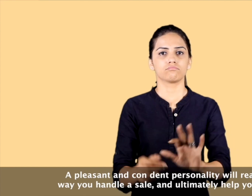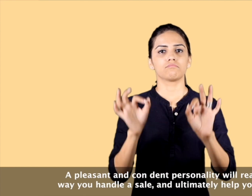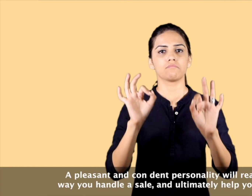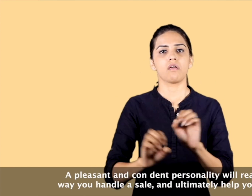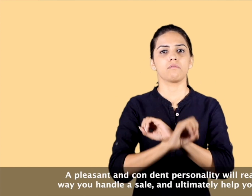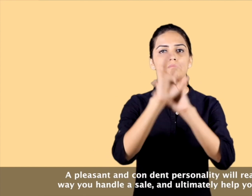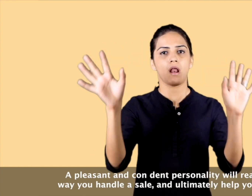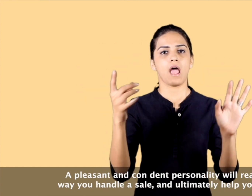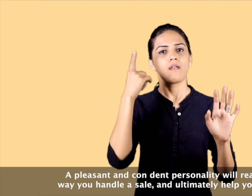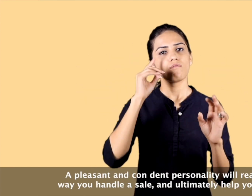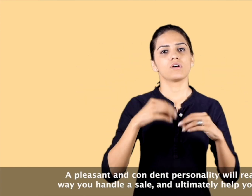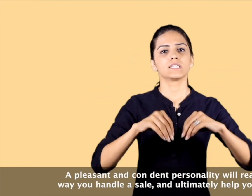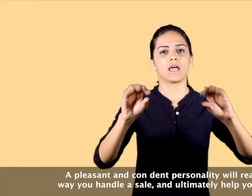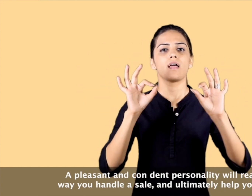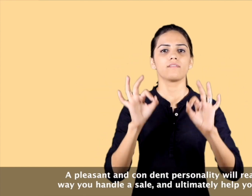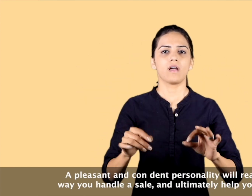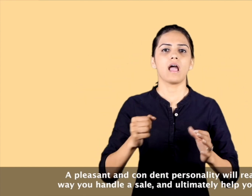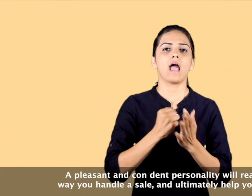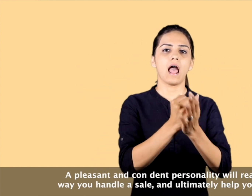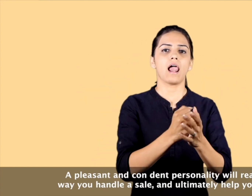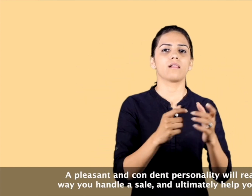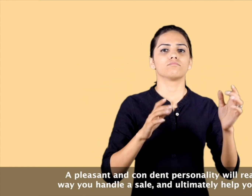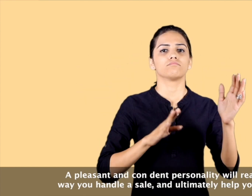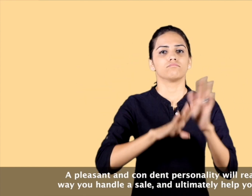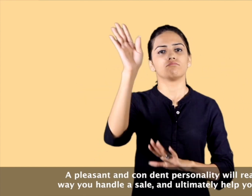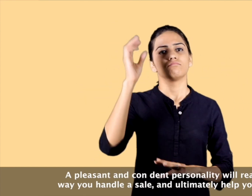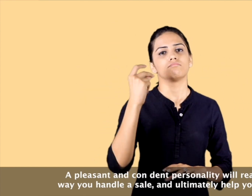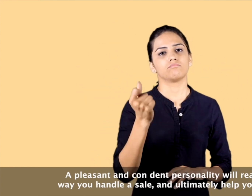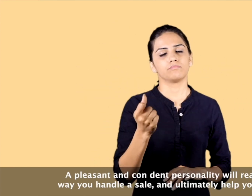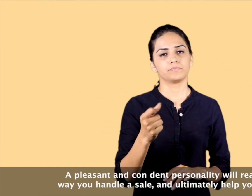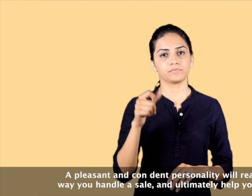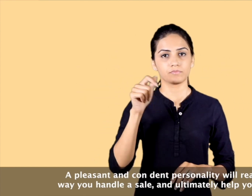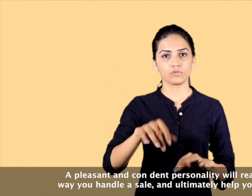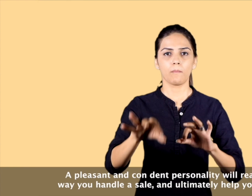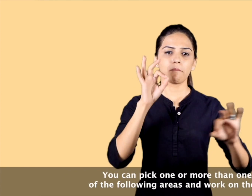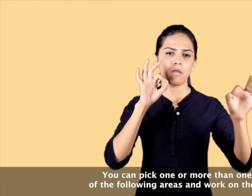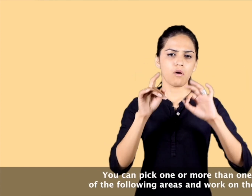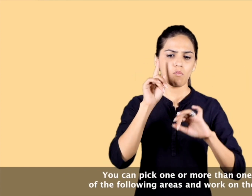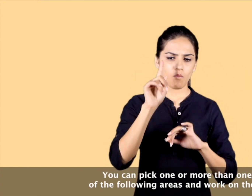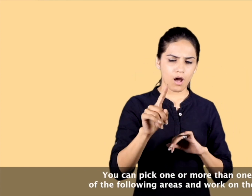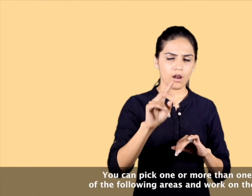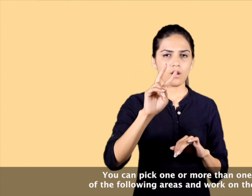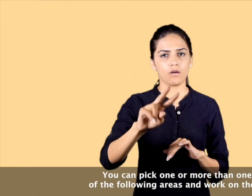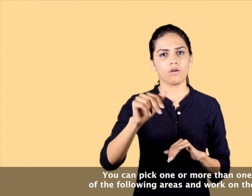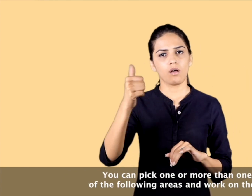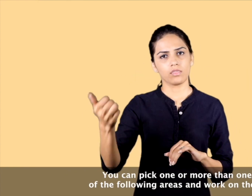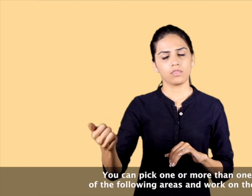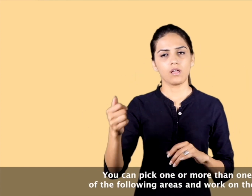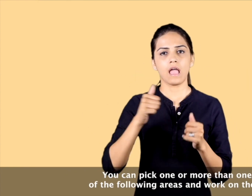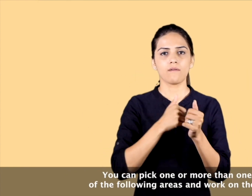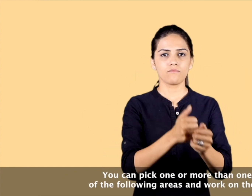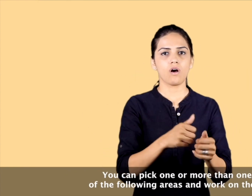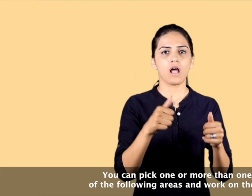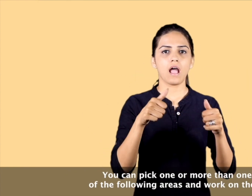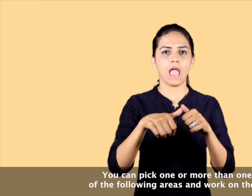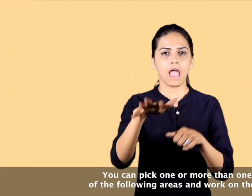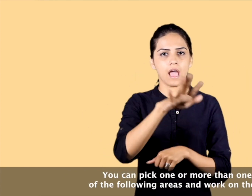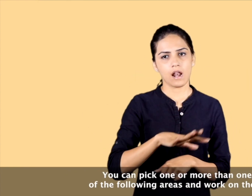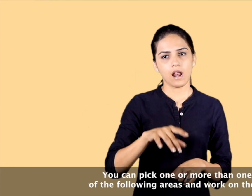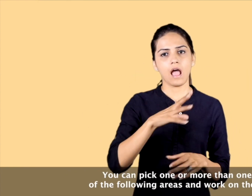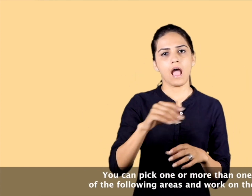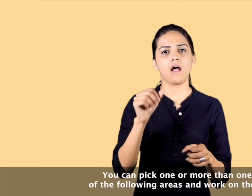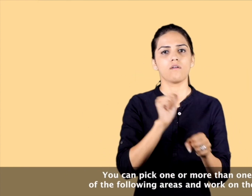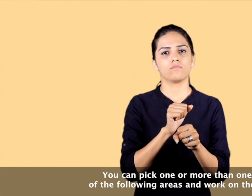react in the way you handle a sale and ultimately help you succeed. You can pick one or more than one of the